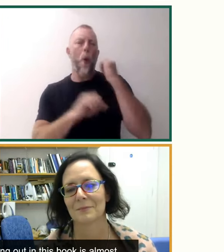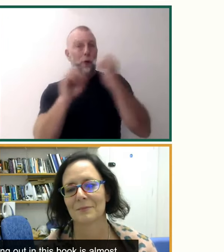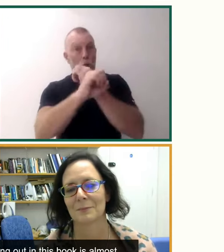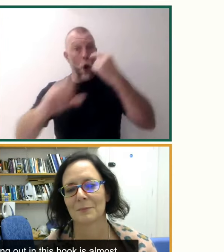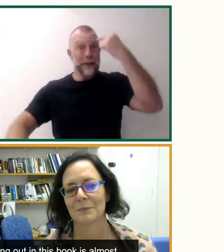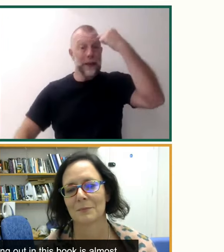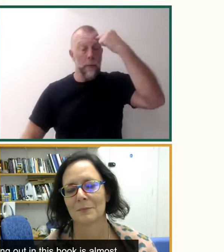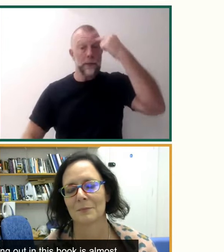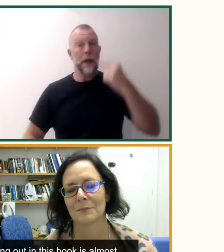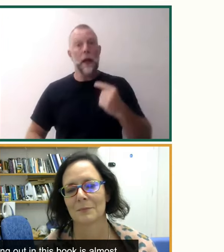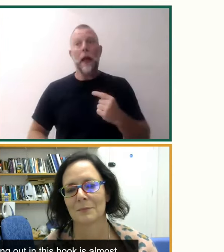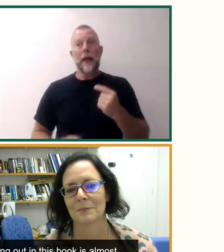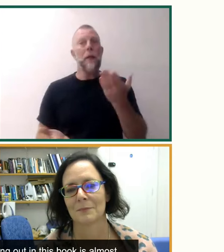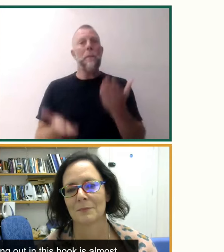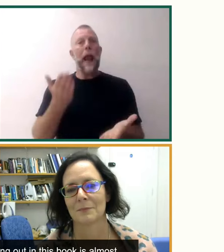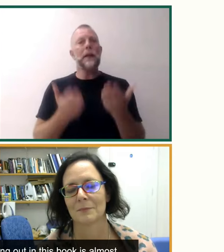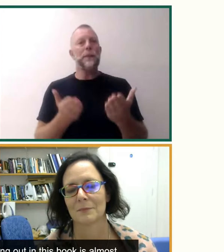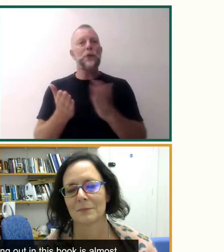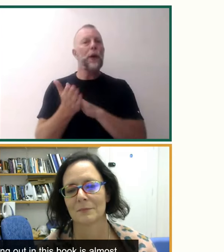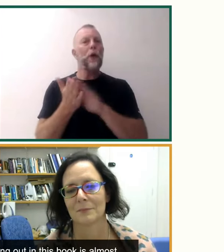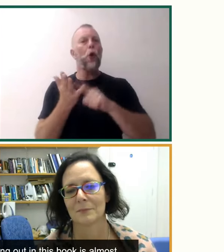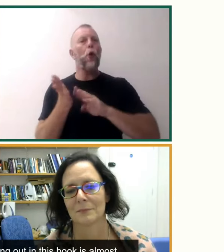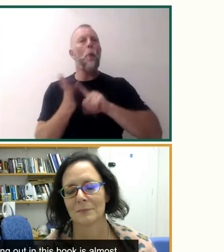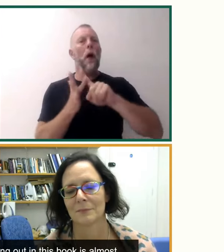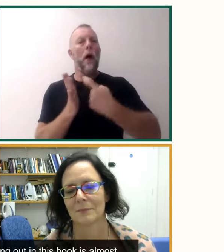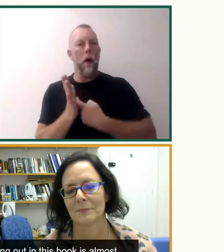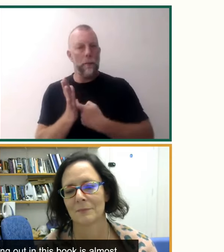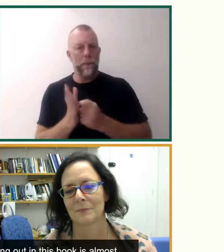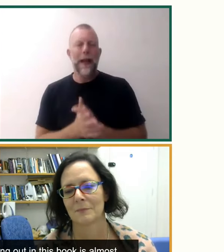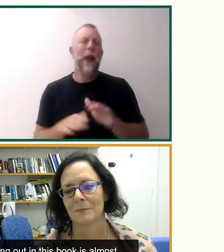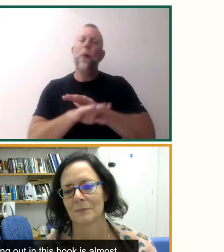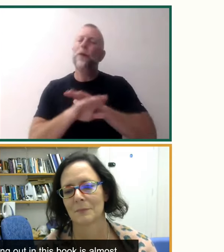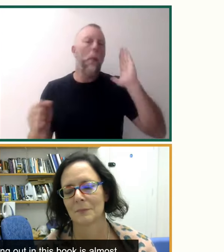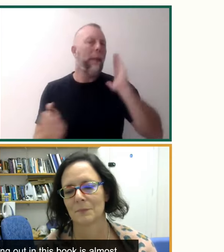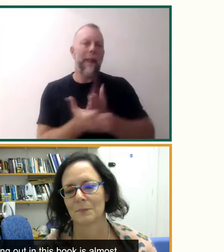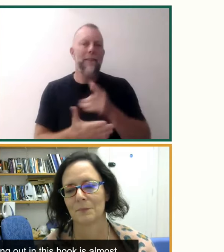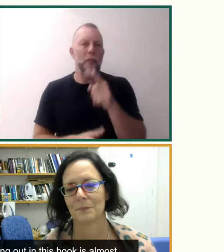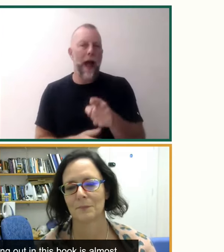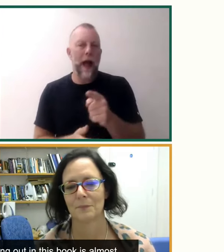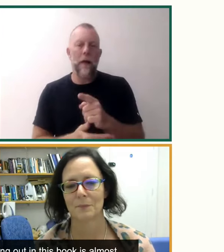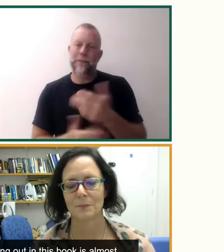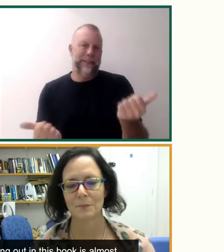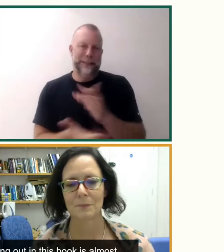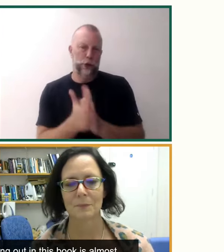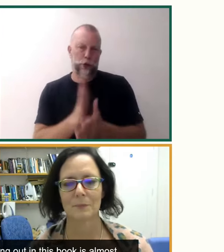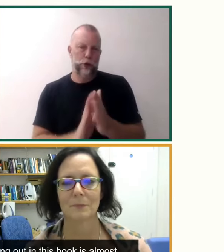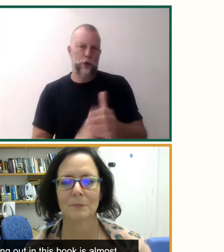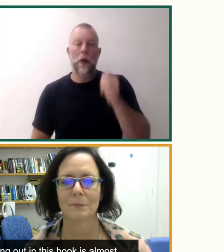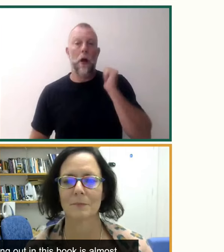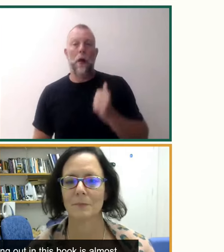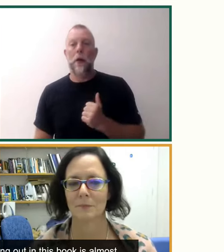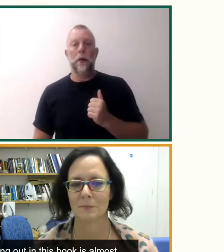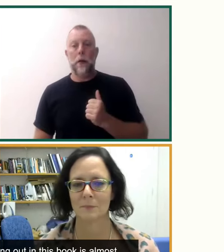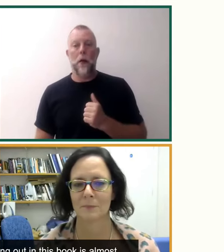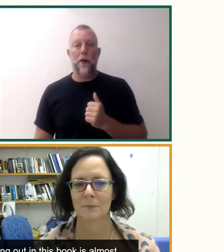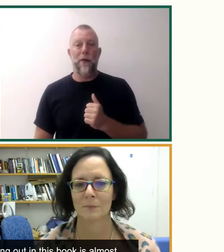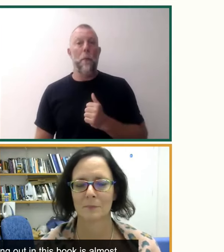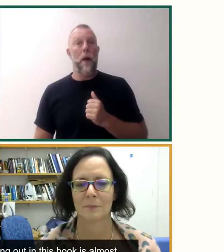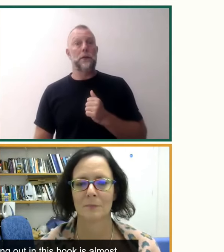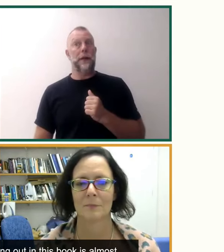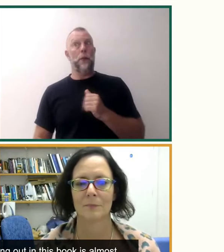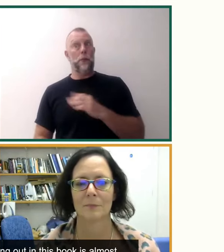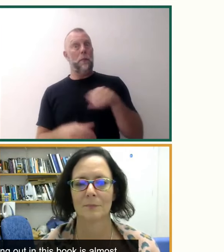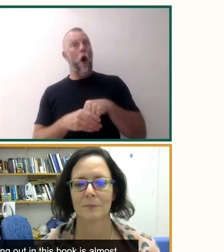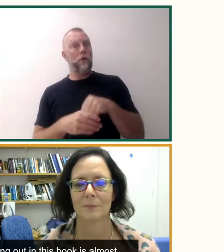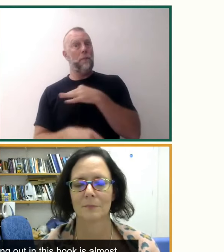balance between the humours. Now, we don't believe in the humours anymore. Although they dominated medicine for 2,000 years, we don't